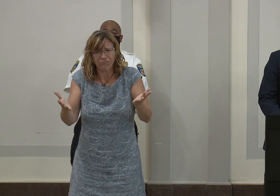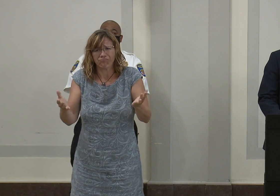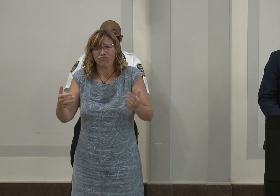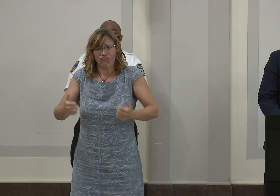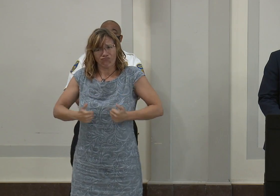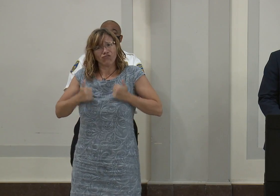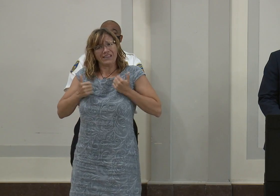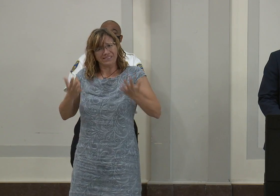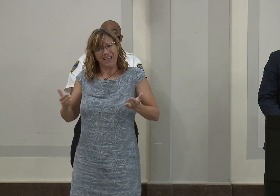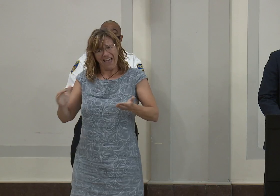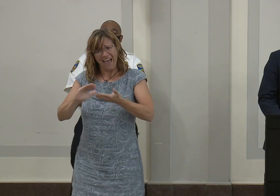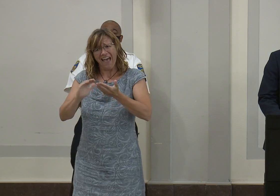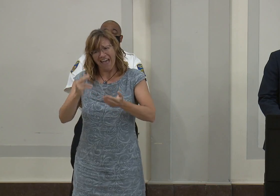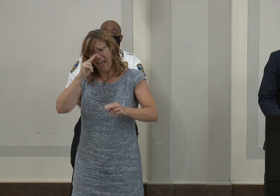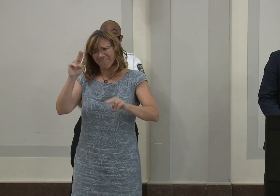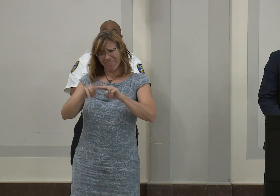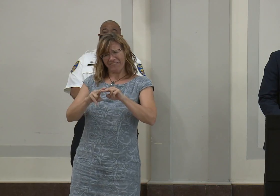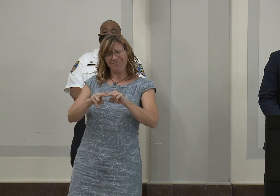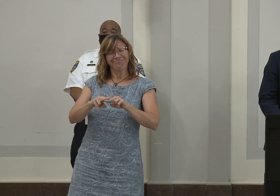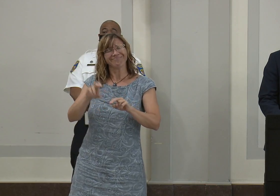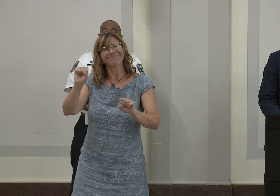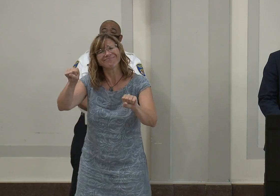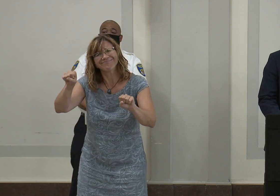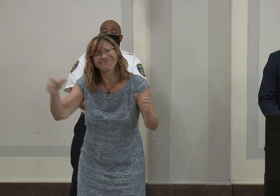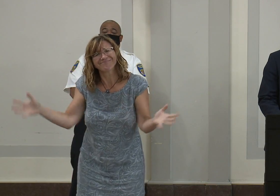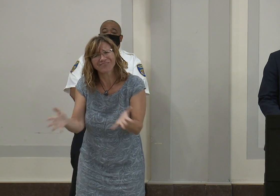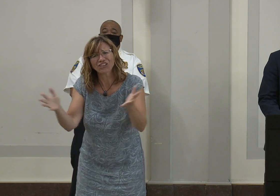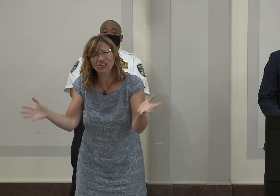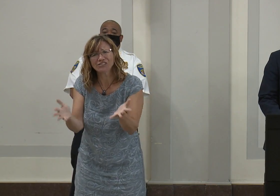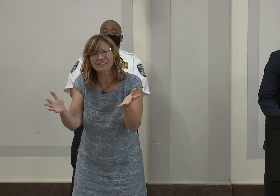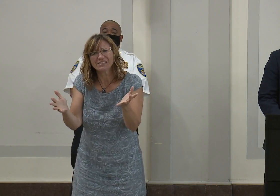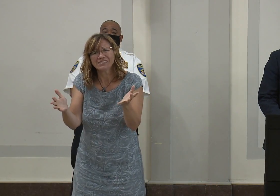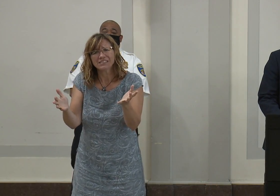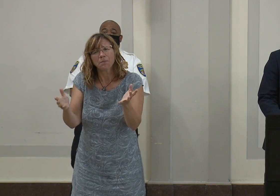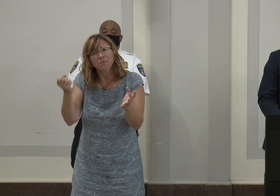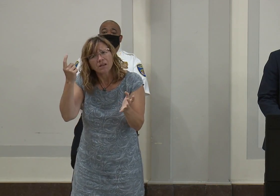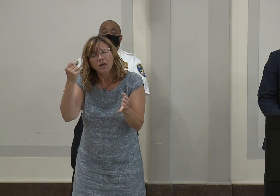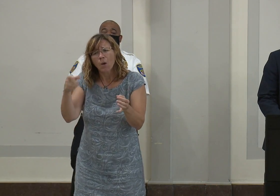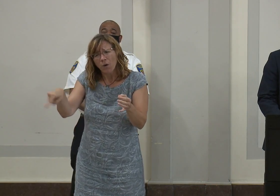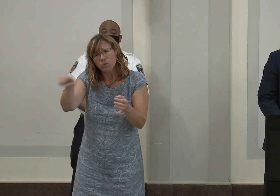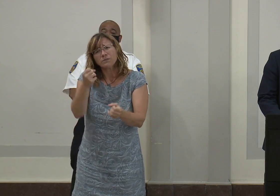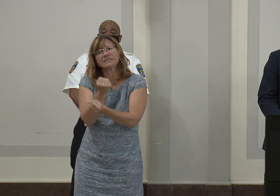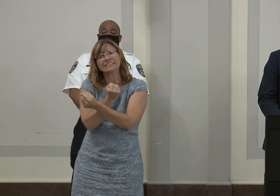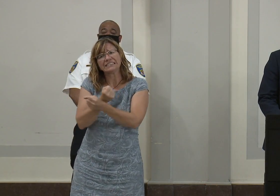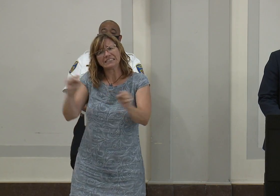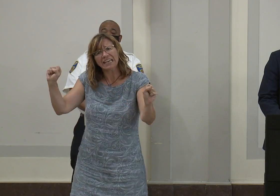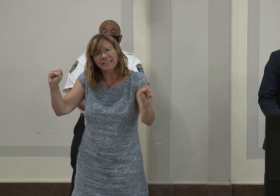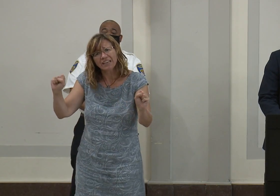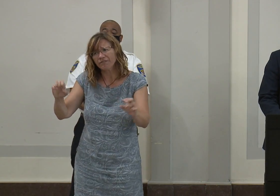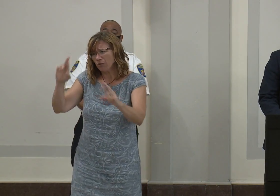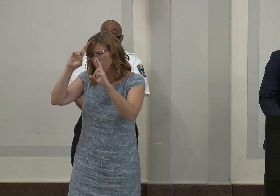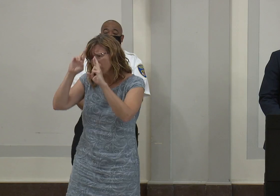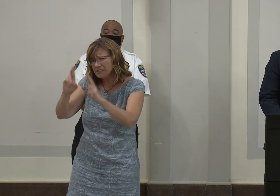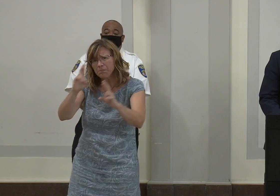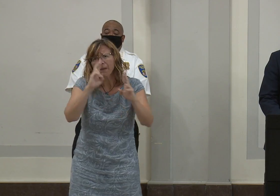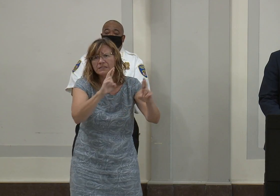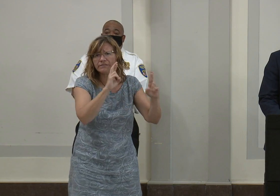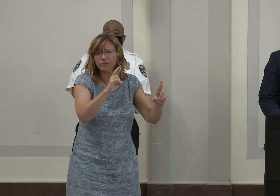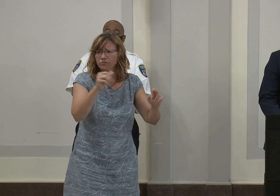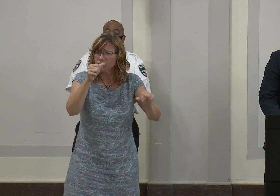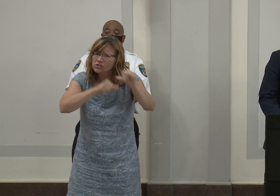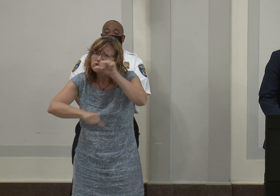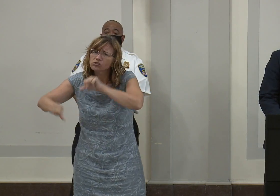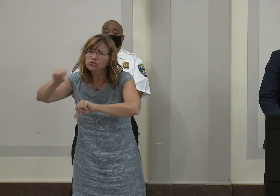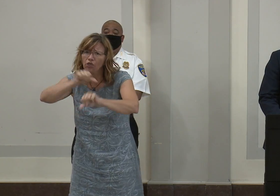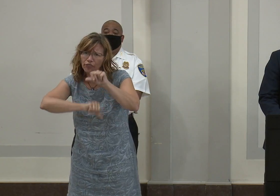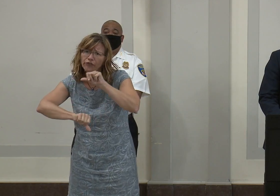weekend, but let's ensure that we do it in a safe and respectable way. As was stated, and it's important for us to continue to